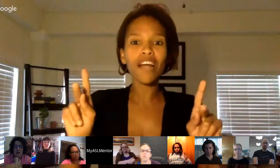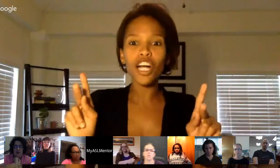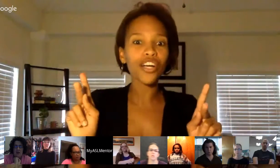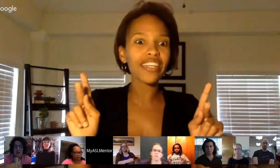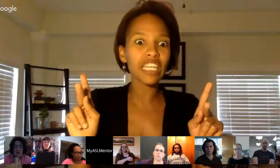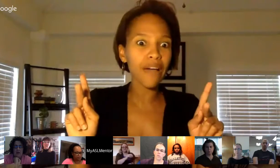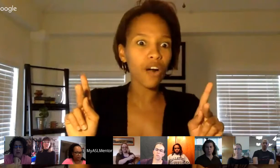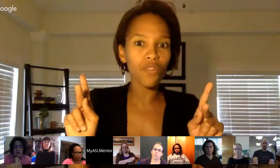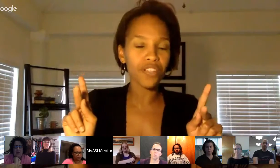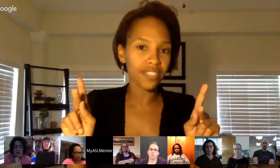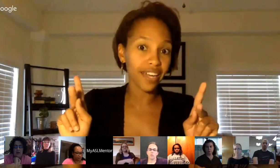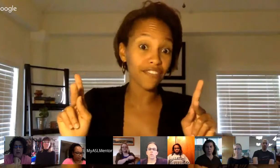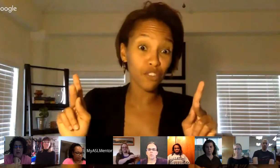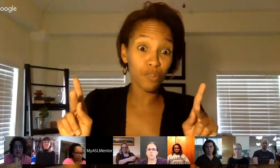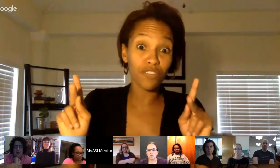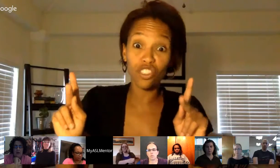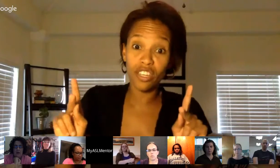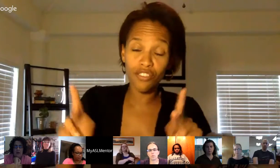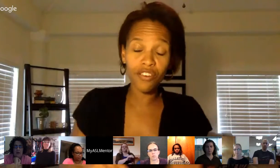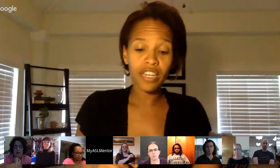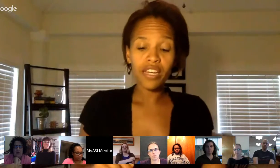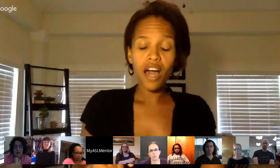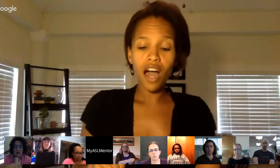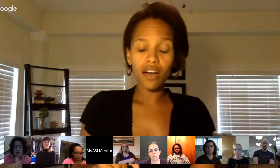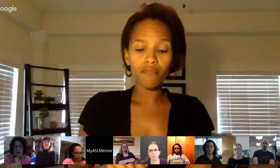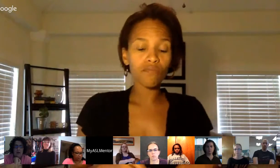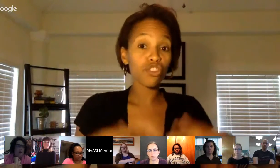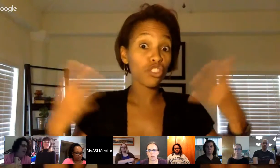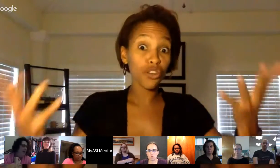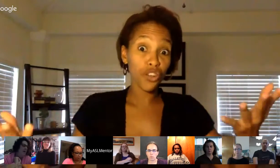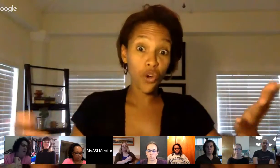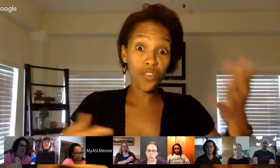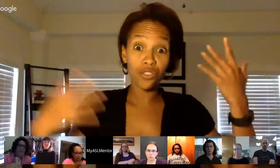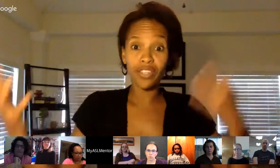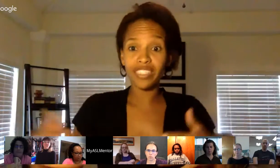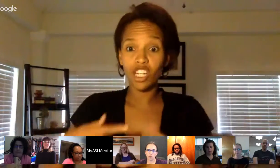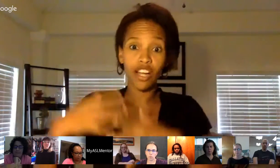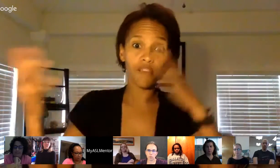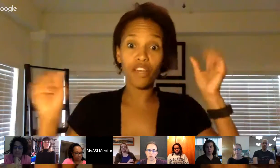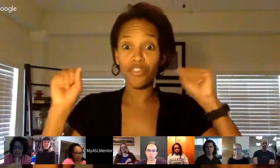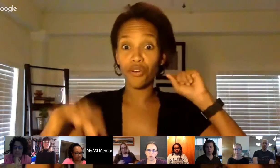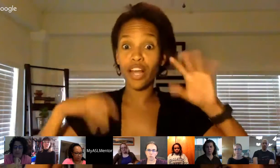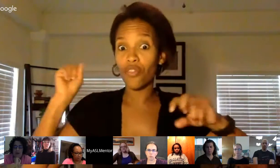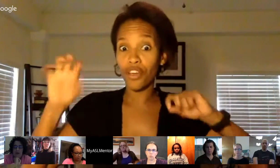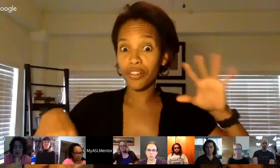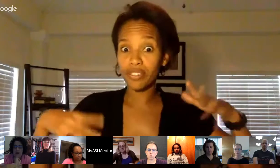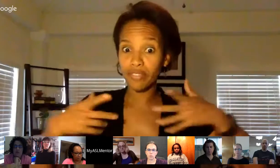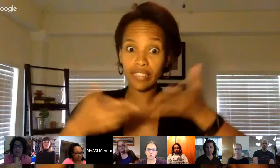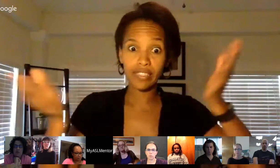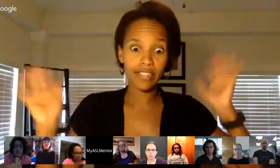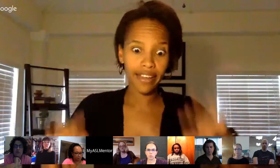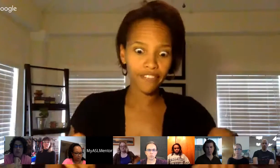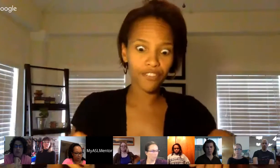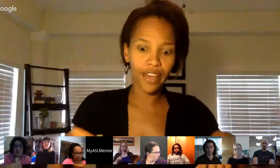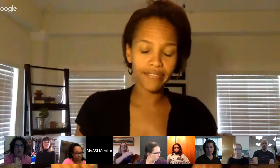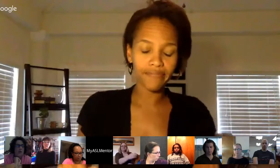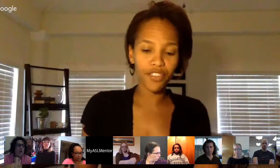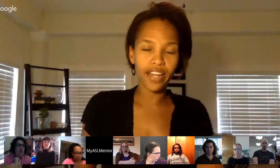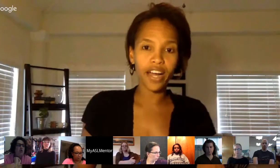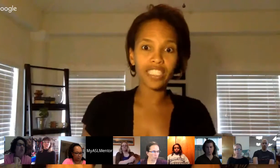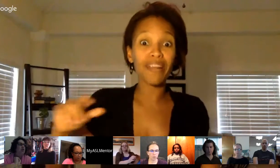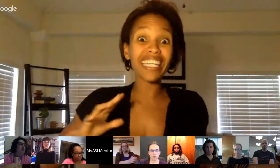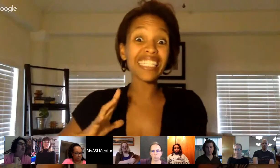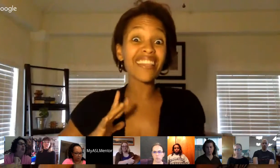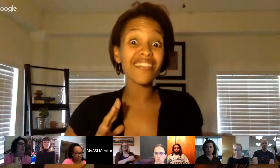But I'm not crazy about this sign for privilege either. Just so you know, these are signs that are kind of being thrown out there in society for